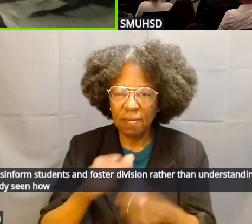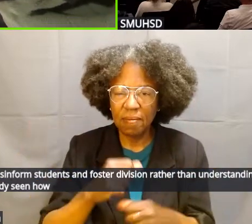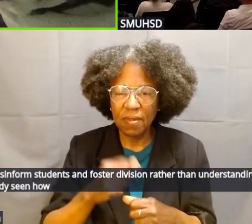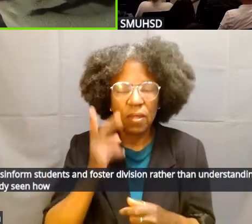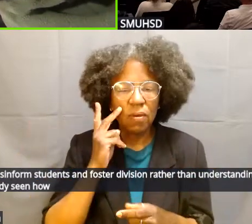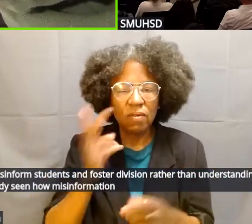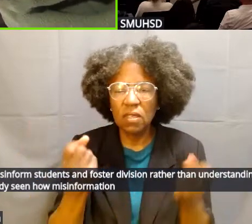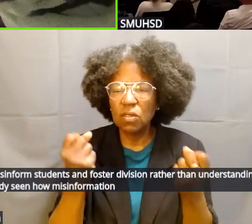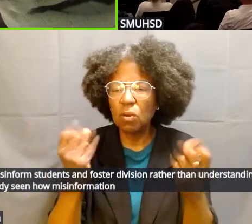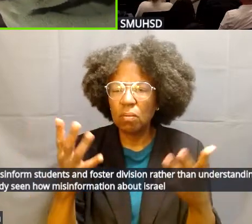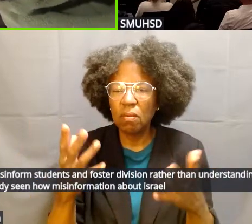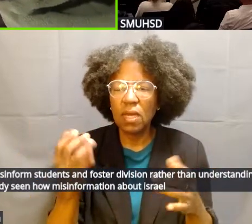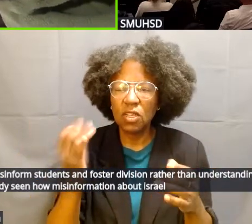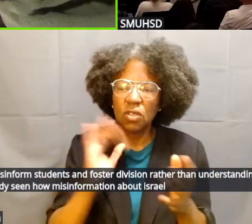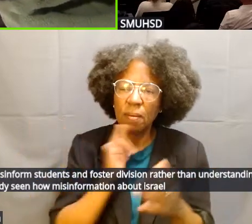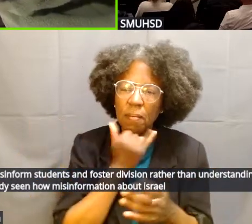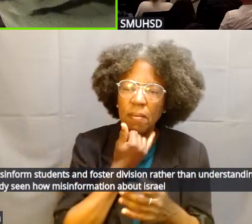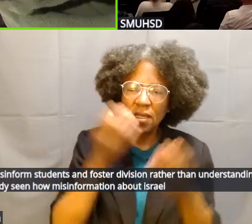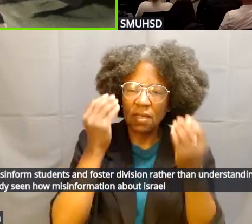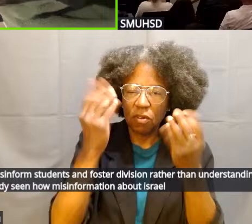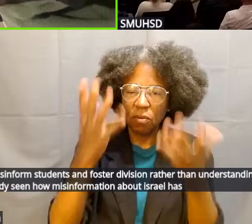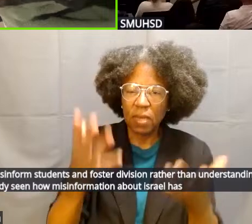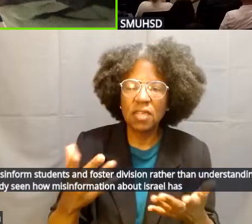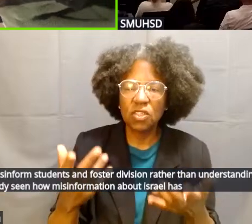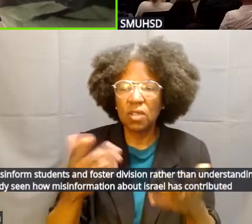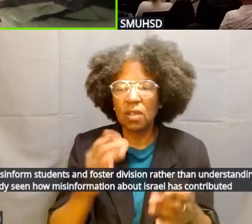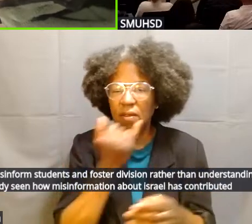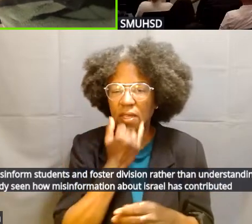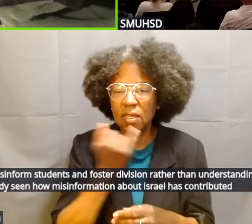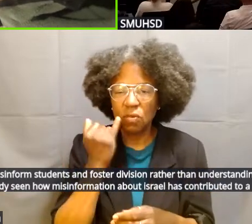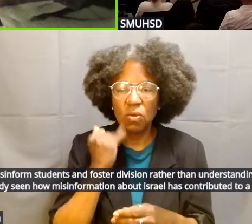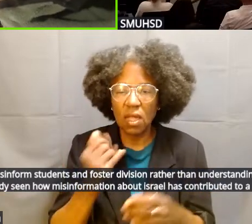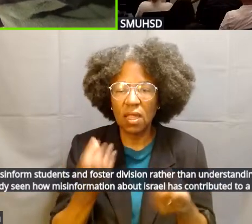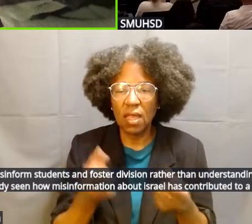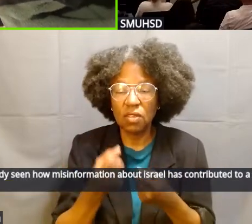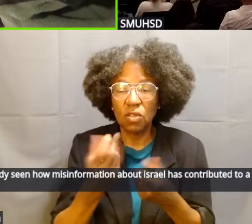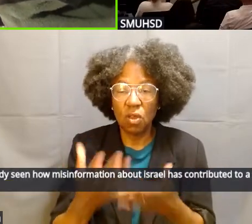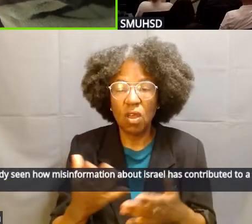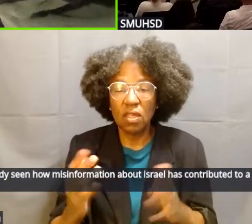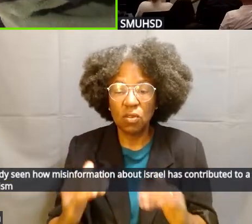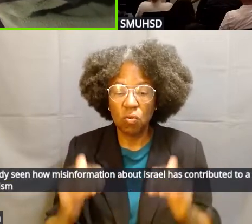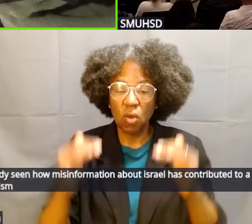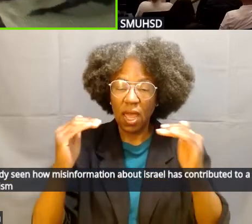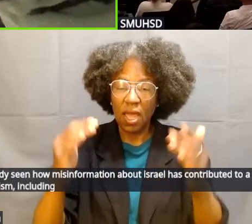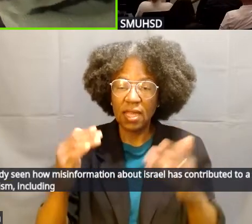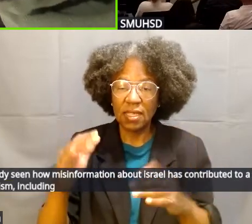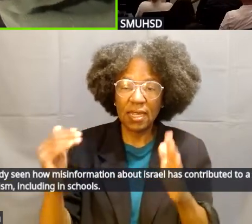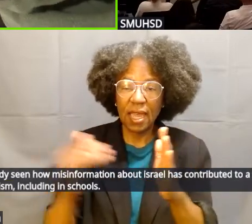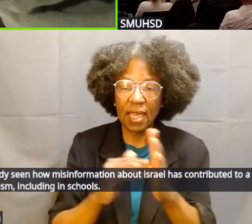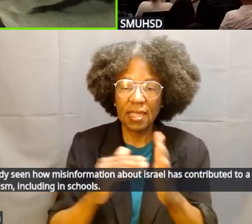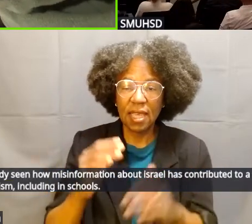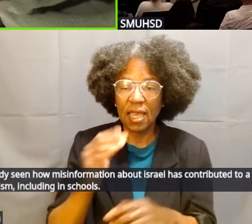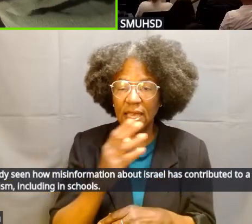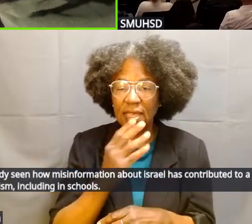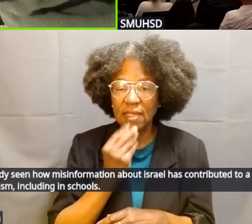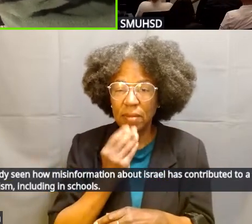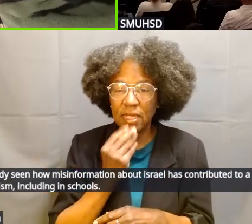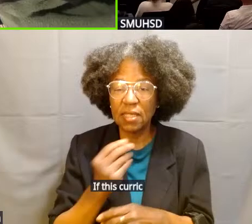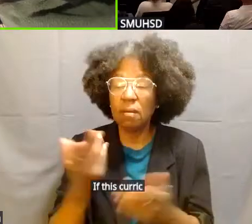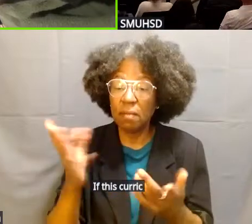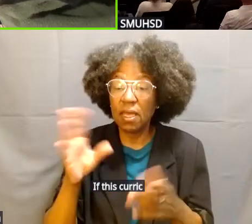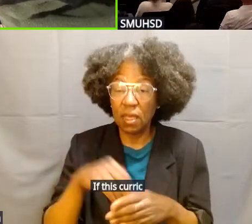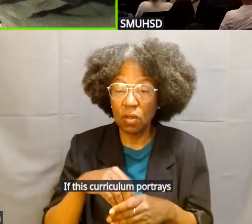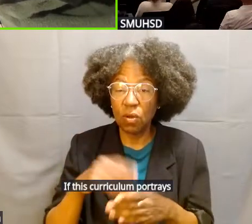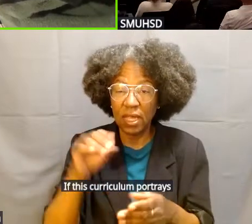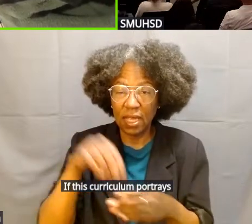about Israel has contributed to a rise in anti-Semitism, including in schools. If this curriculum portrays